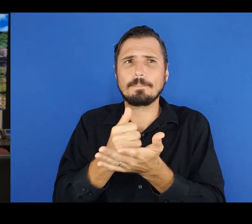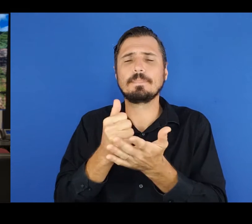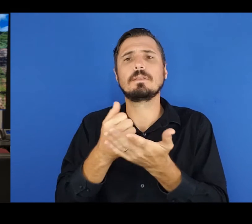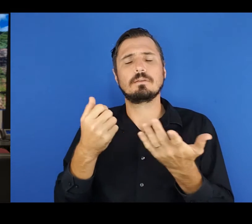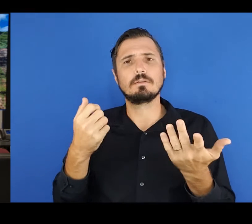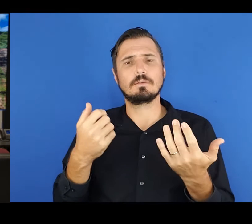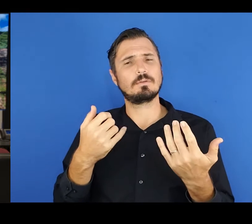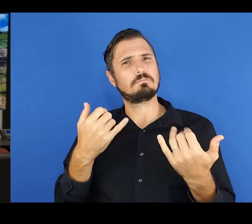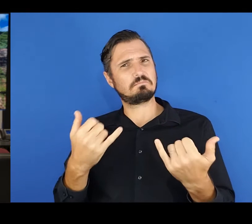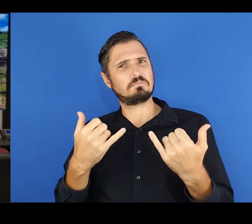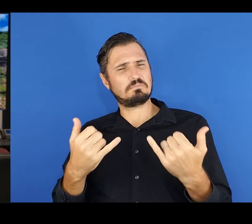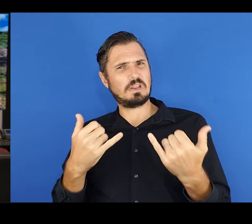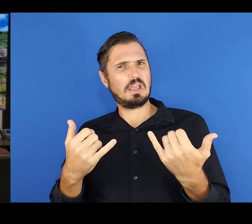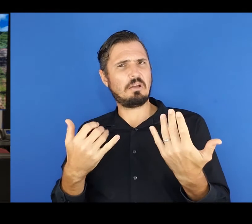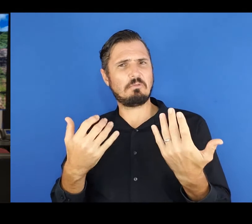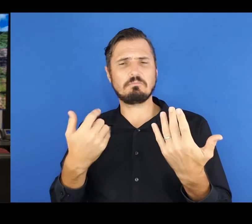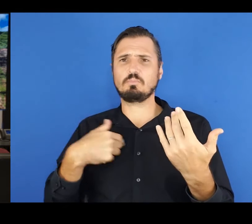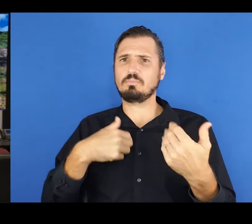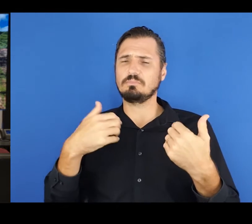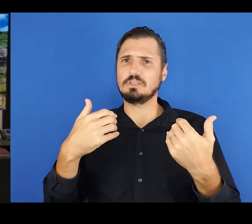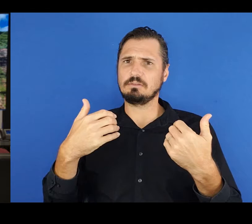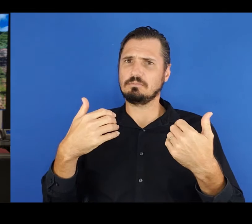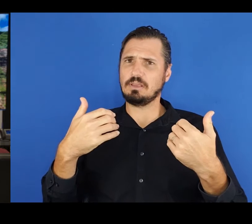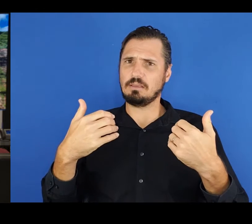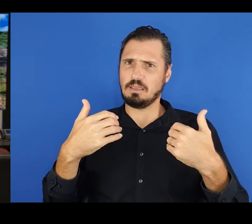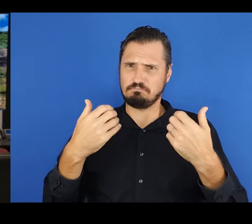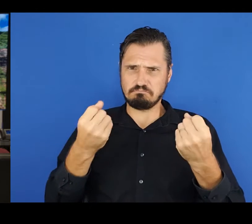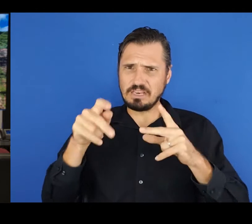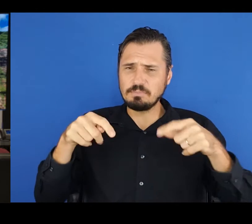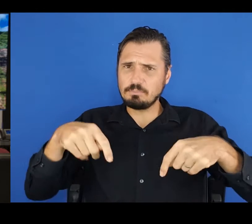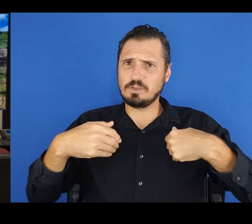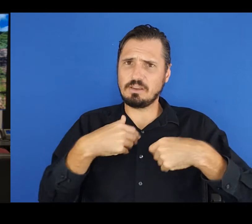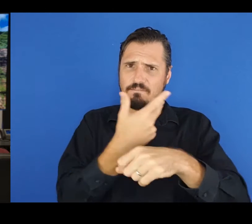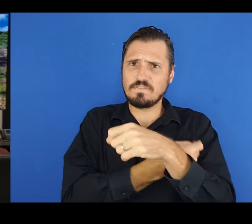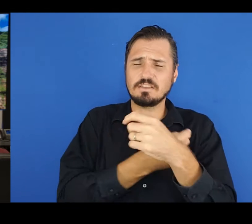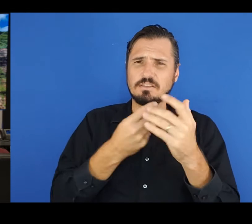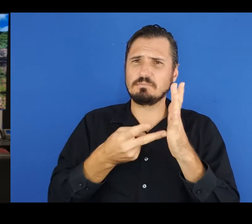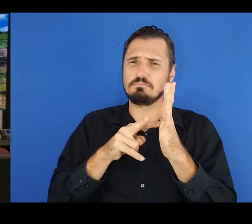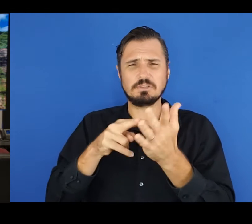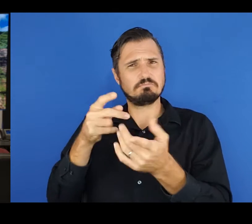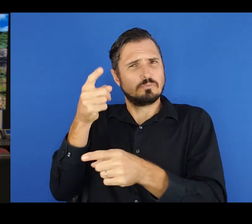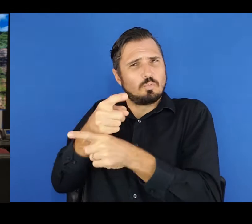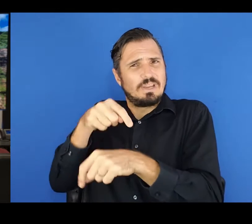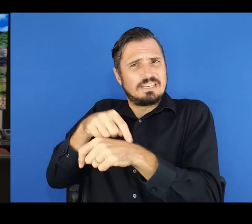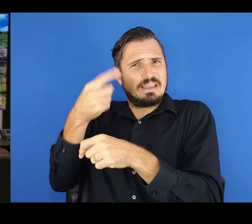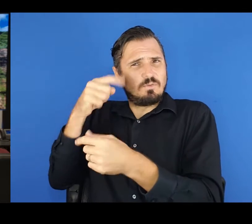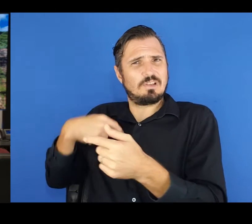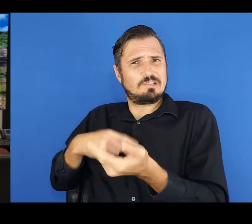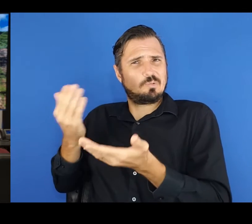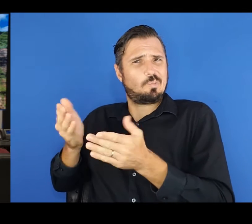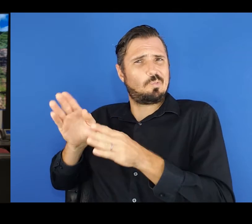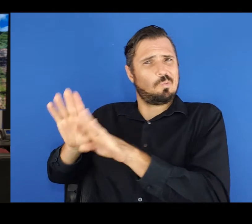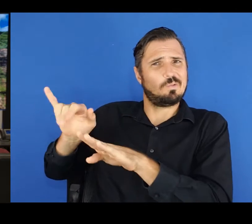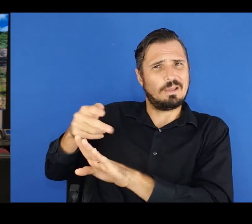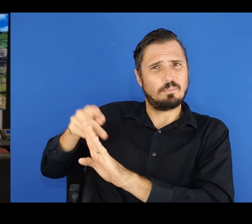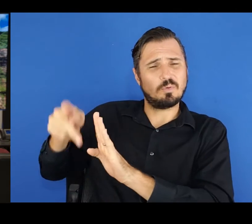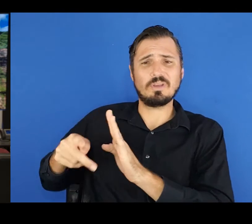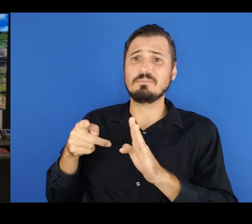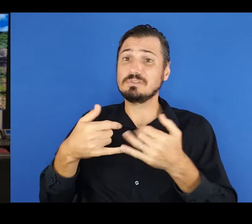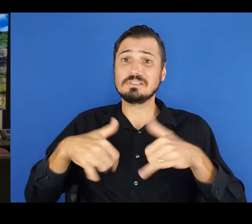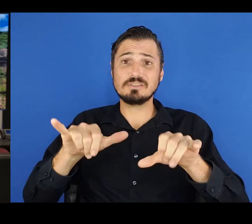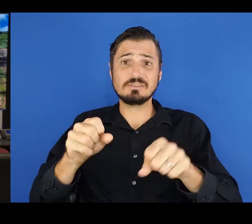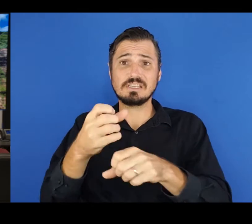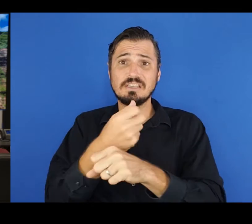on Kauai make this an appropriate time to make this change. Vaccines remain available at many locations island-wide, including